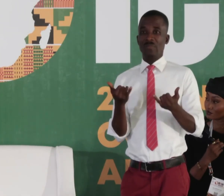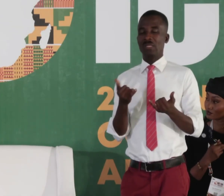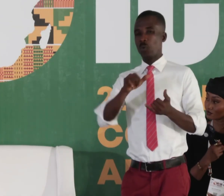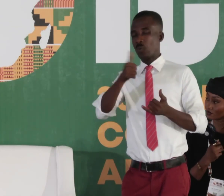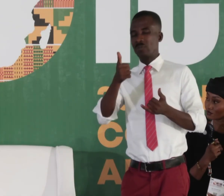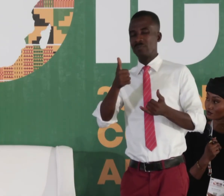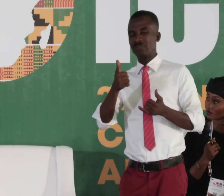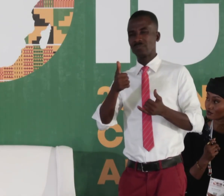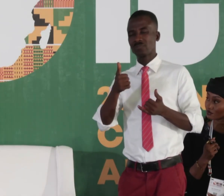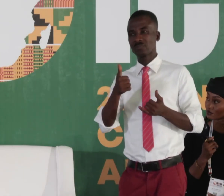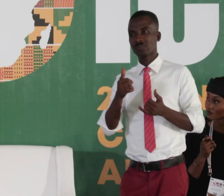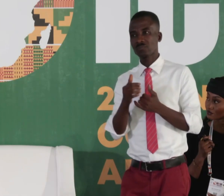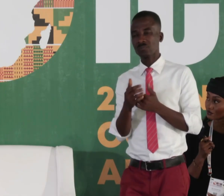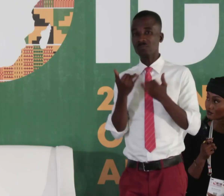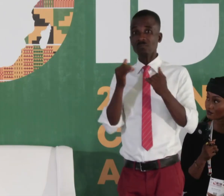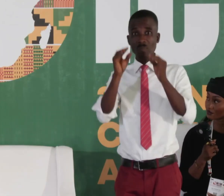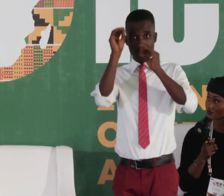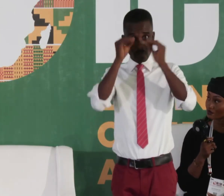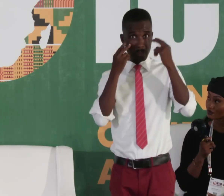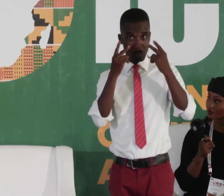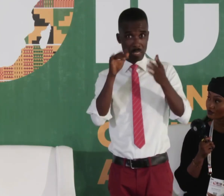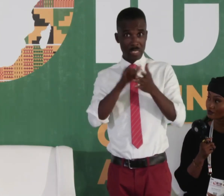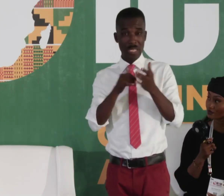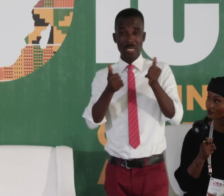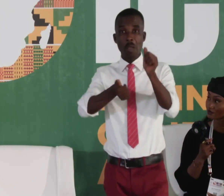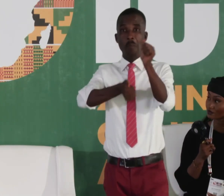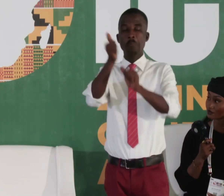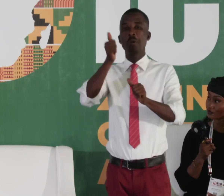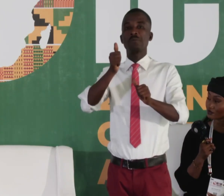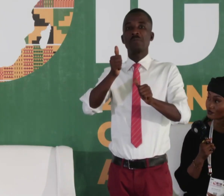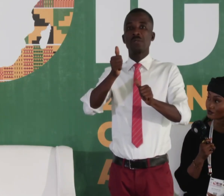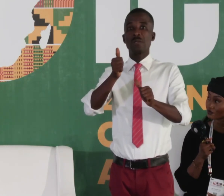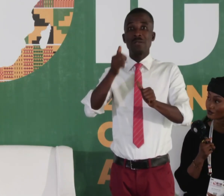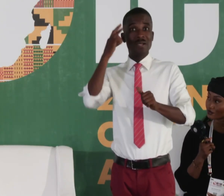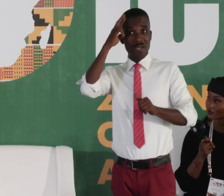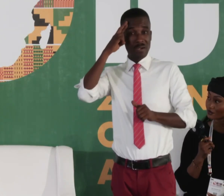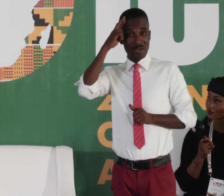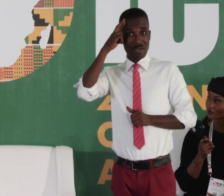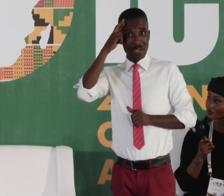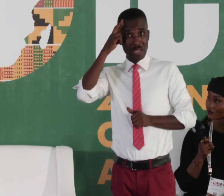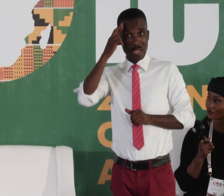please. We observe that the most common factor that